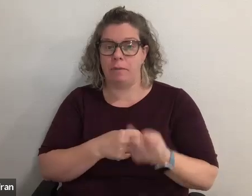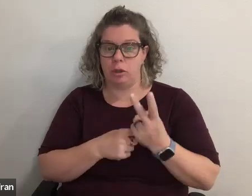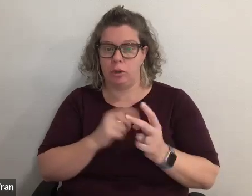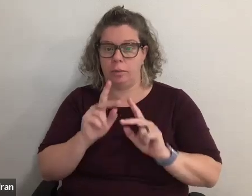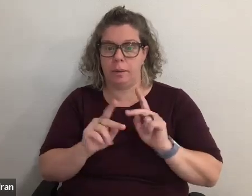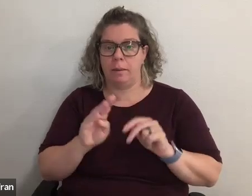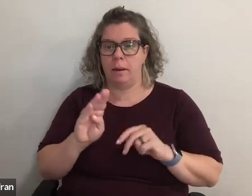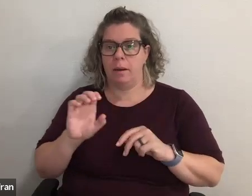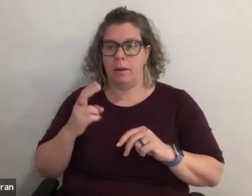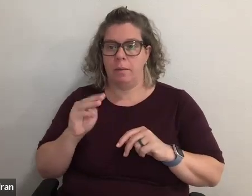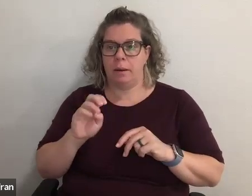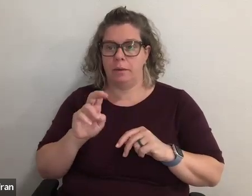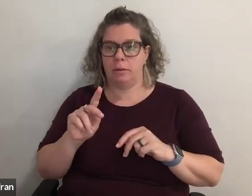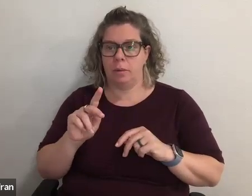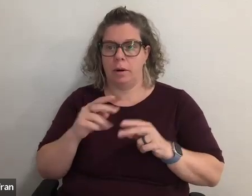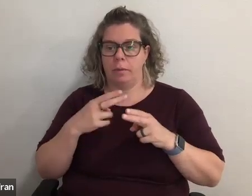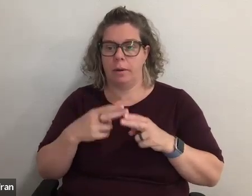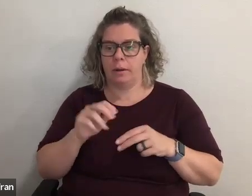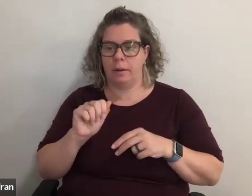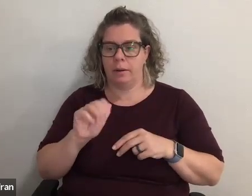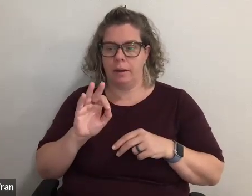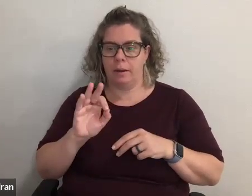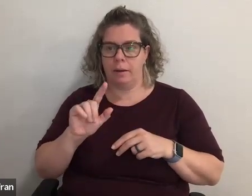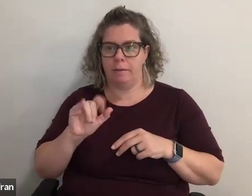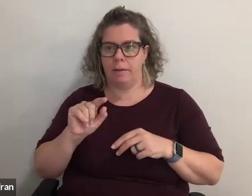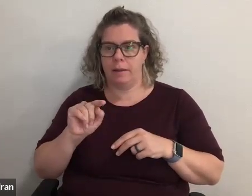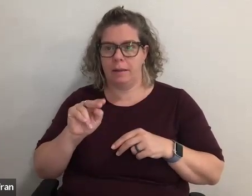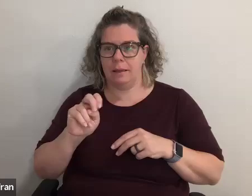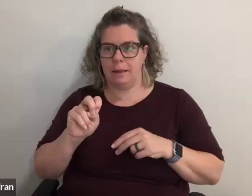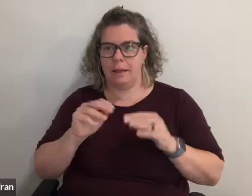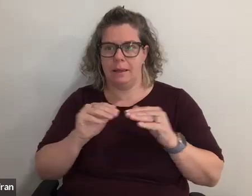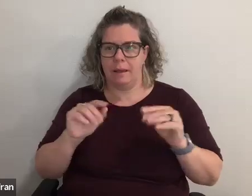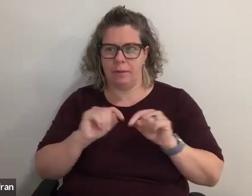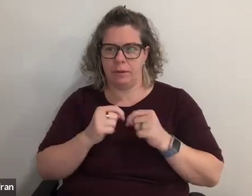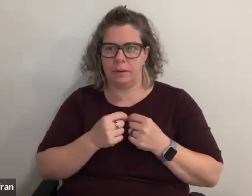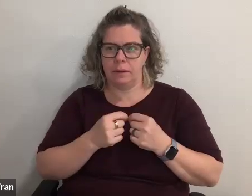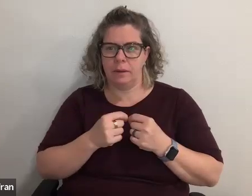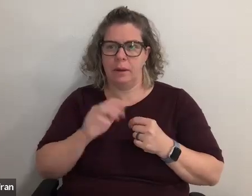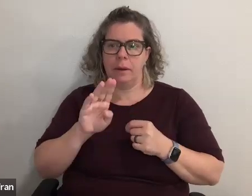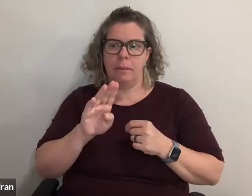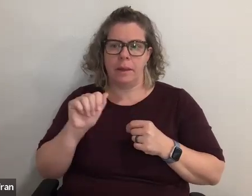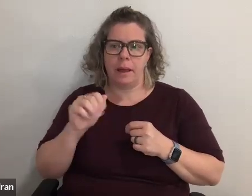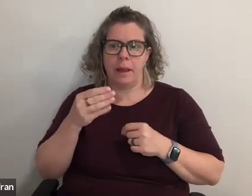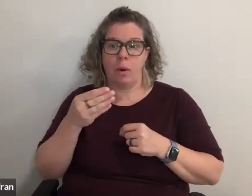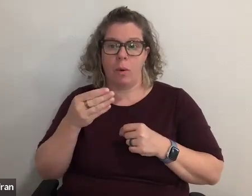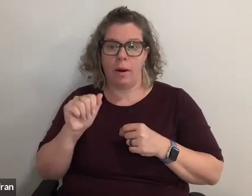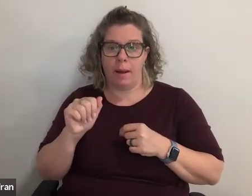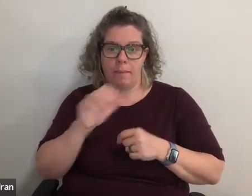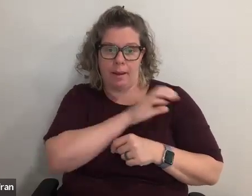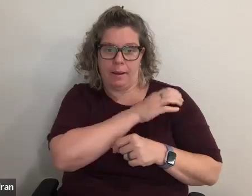So for Benchmark specifically, we have what's called an affiliate clinical level staff, which is a bachelor or master's level